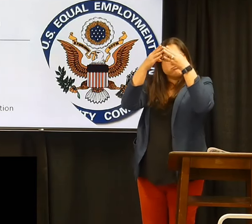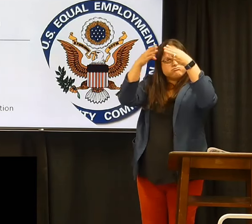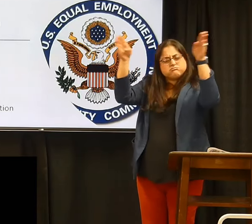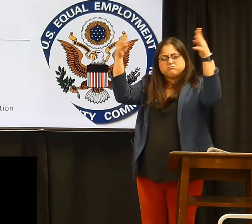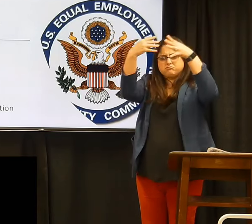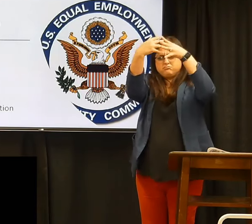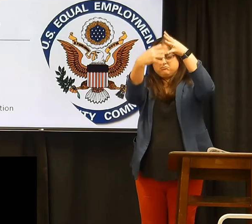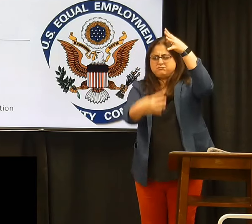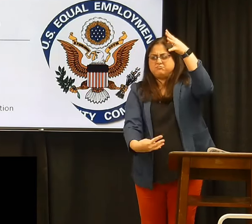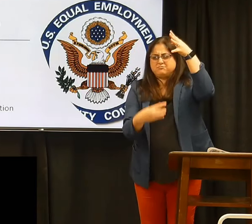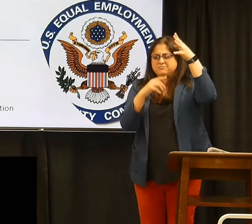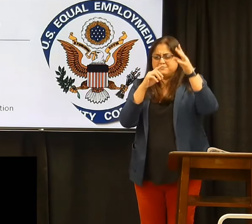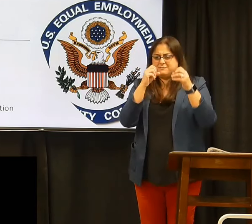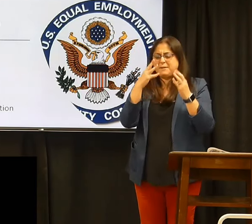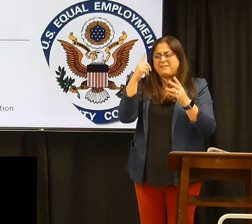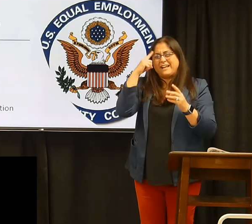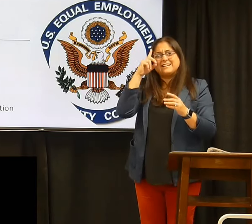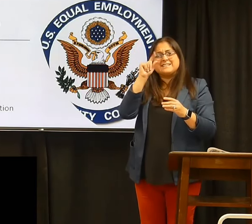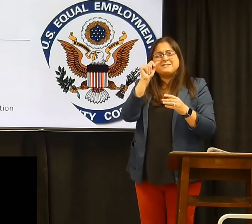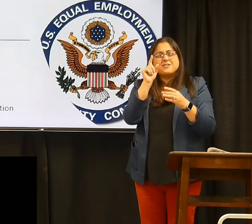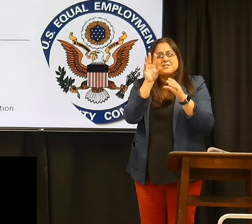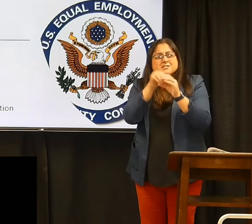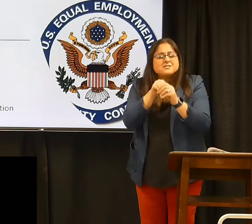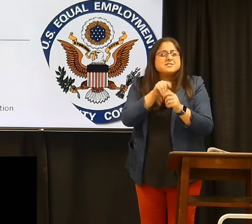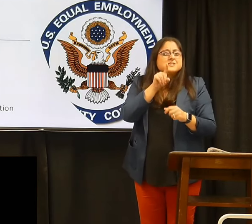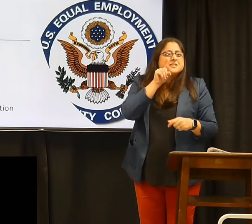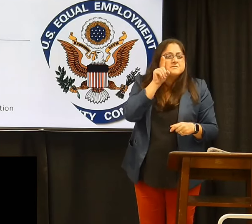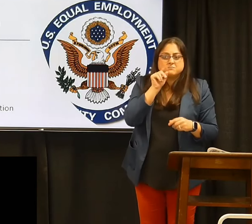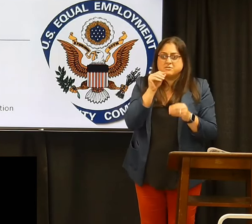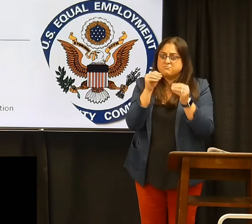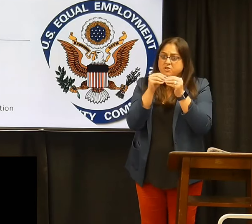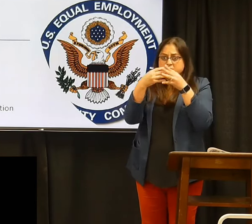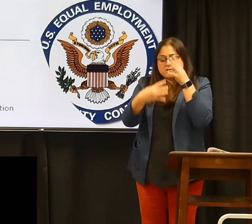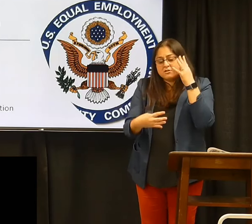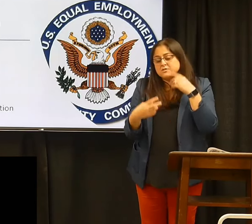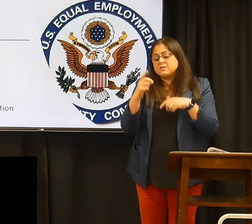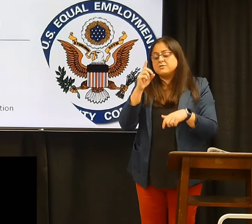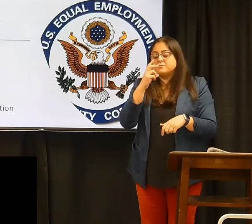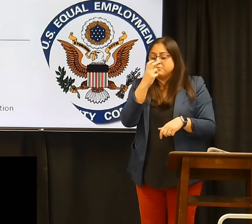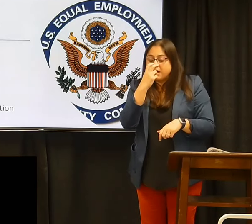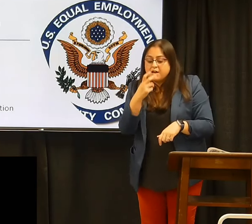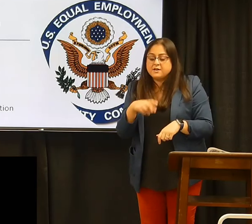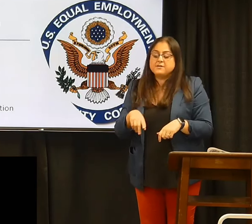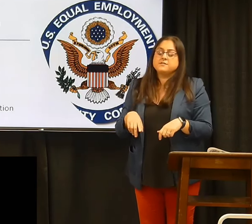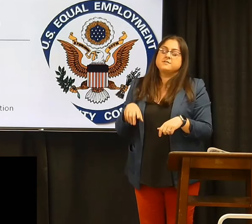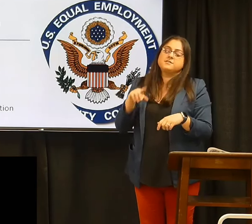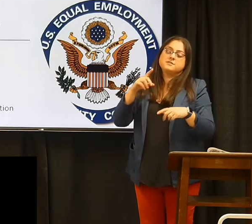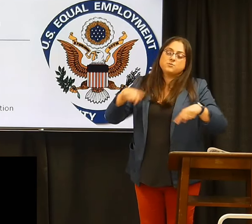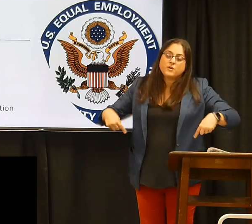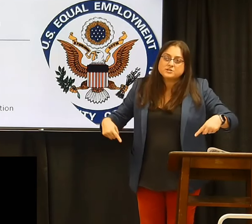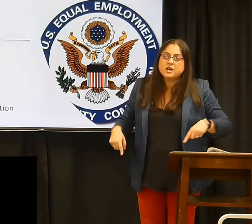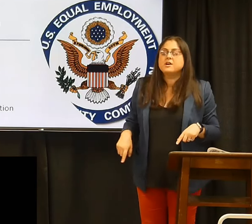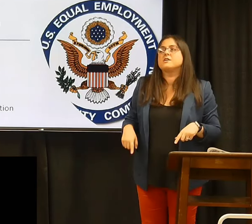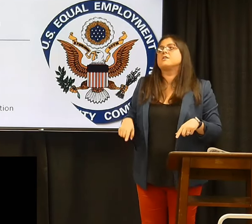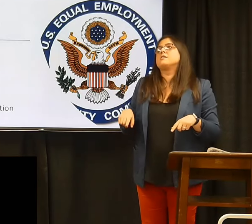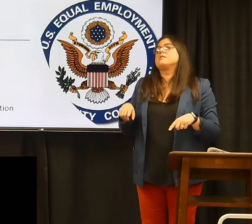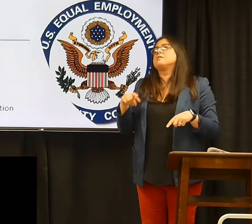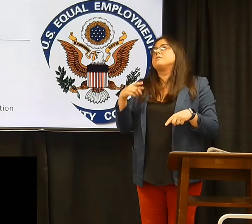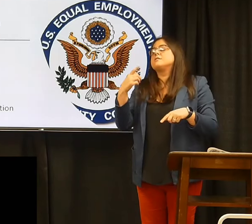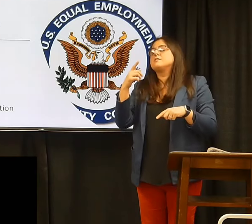So disability is broader than just deafness, right? Many people think that involves just being deaf, but it doesn't. It could also be blind, person in a